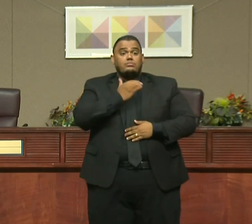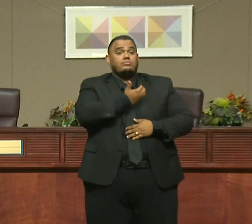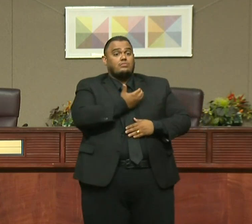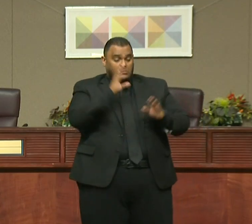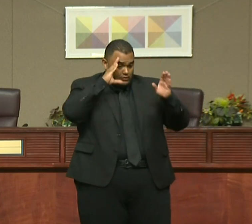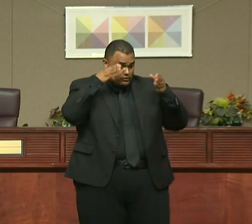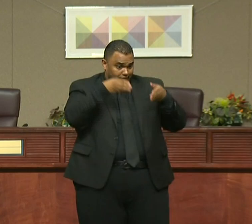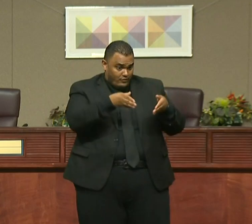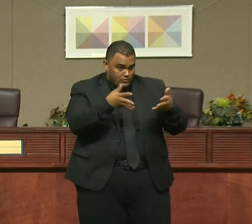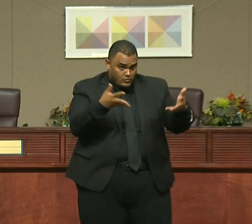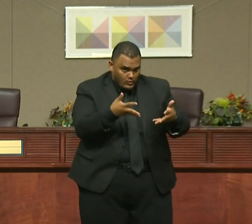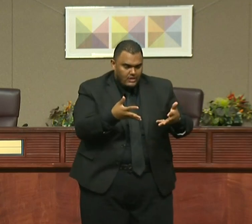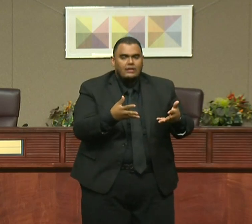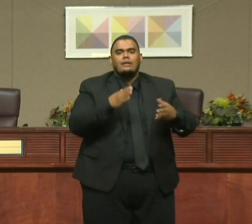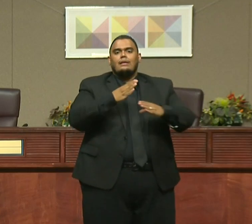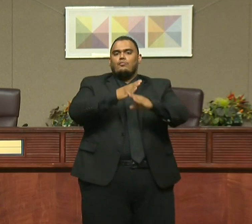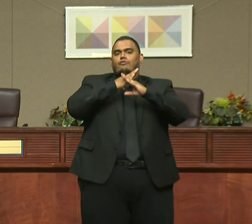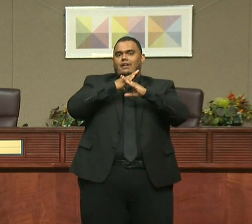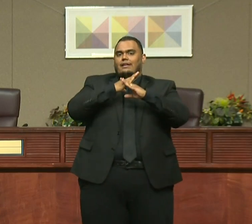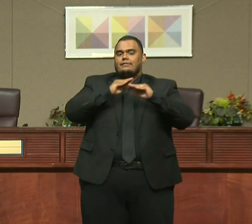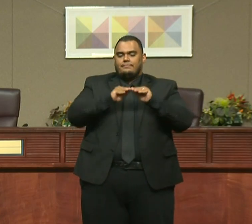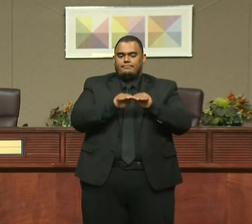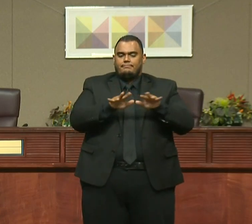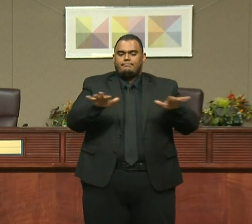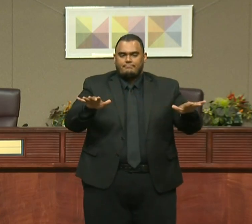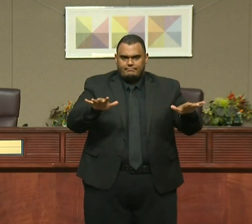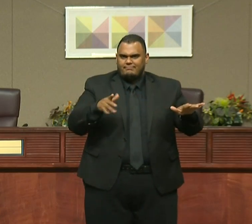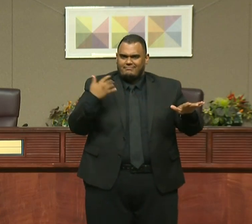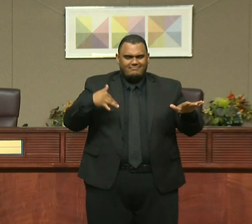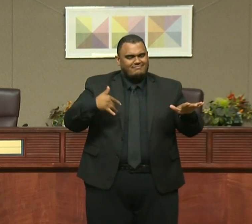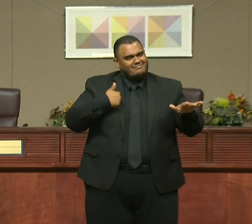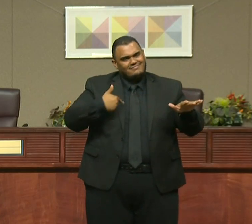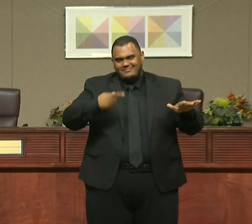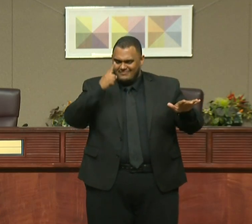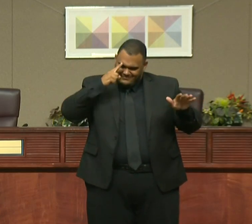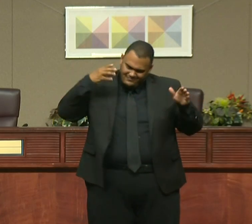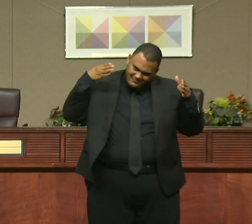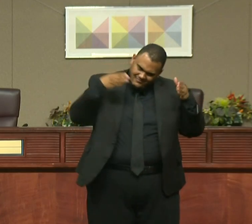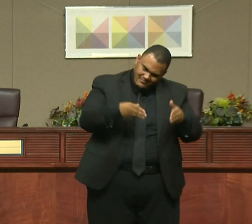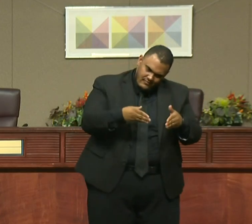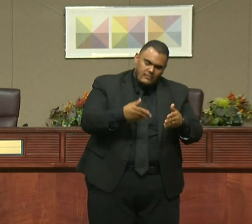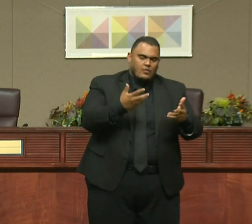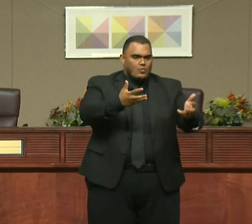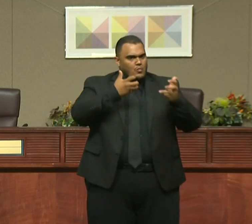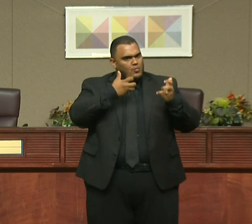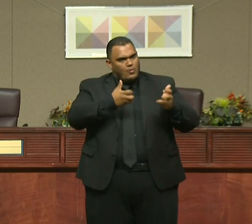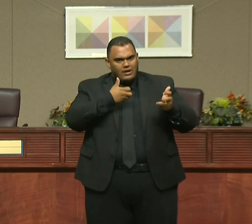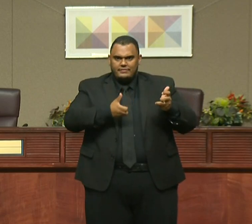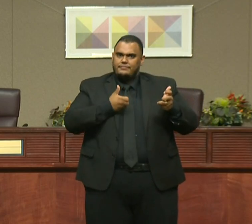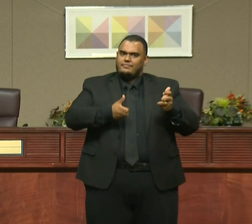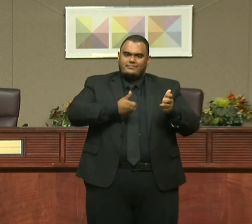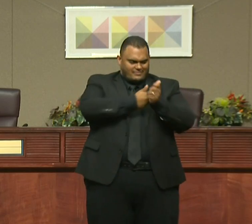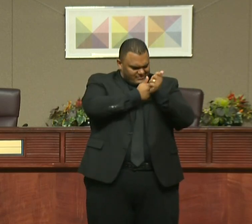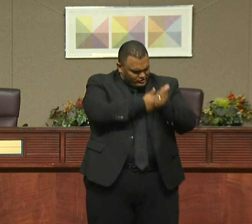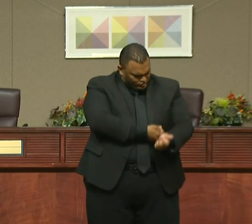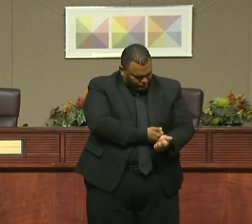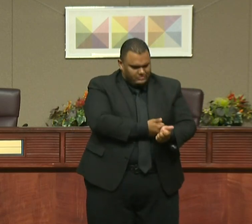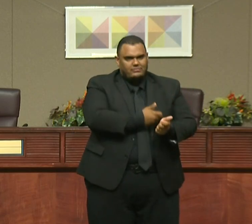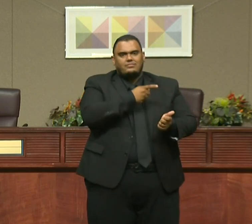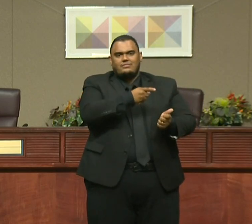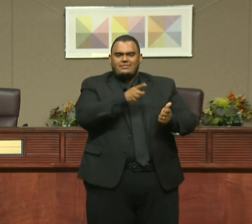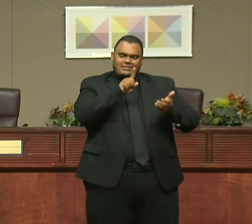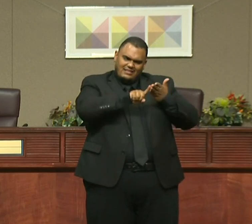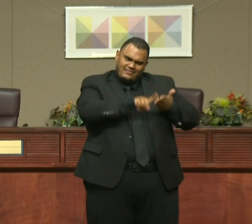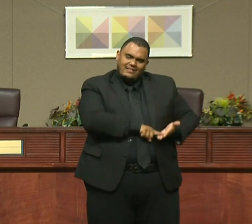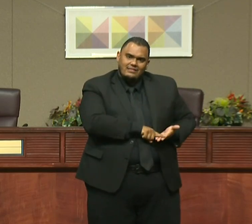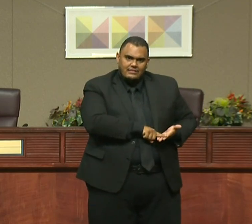these environments, our efforts right now are really, really concentrated in tracking and trace investigation, as